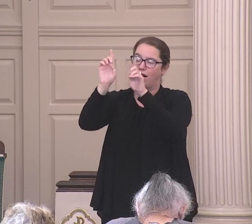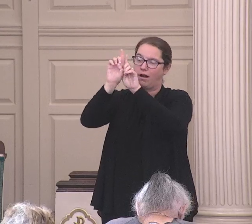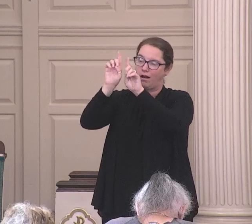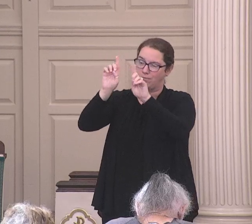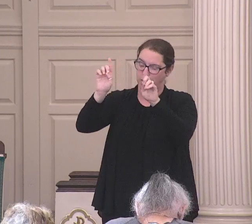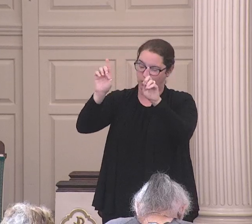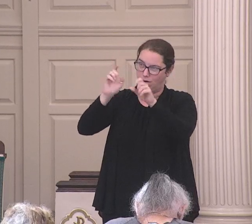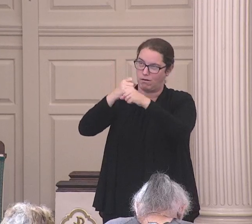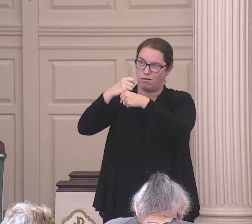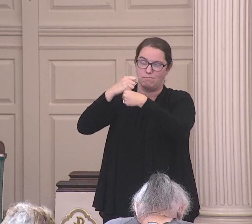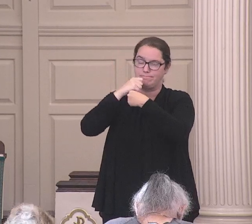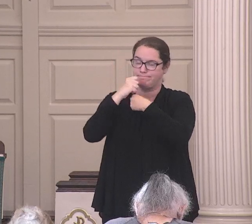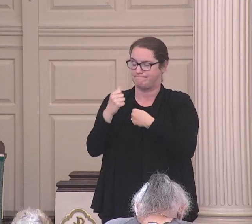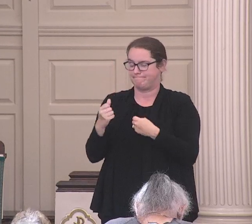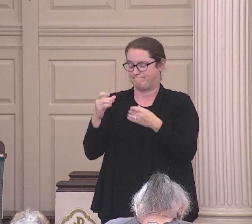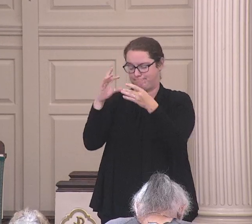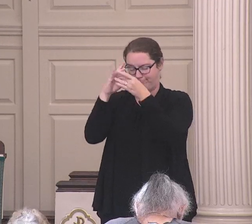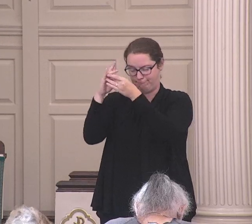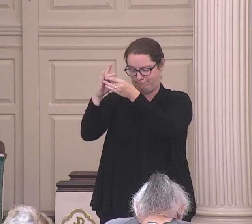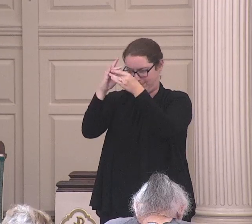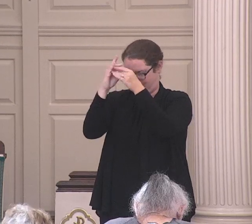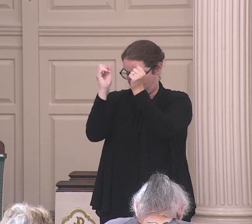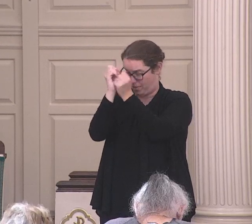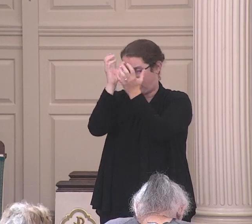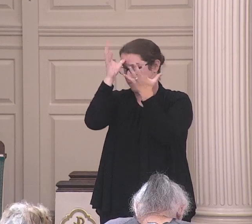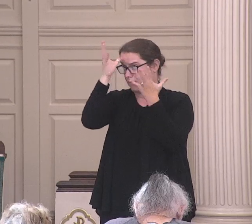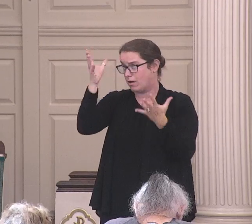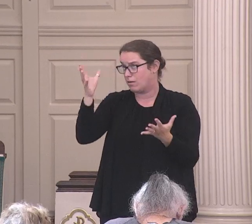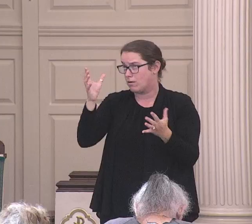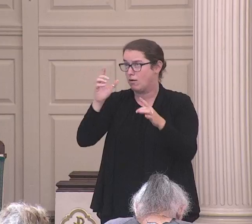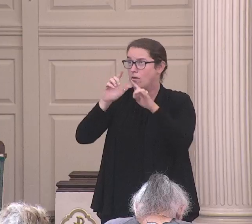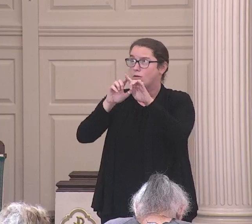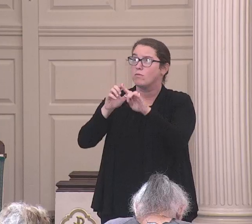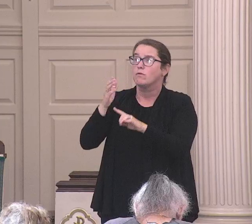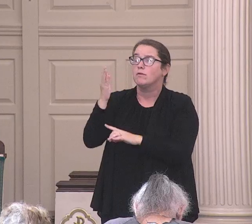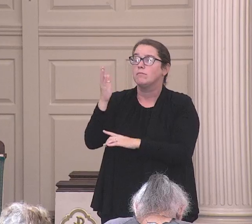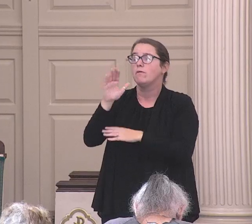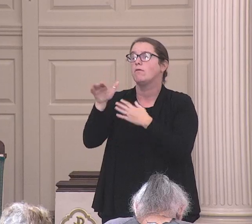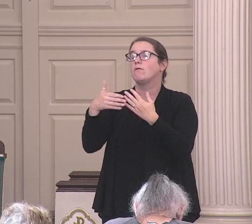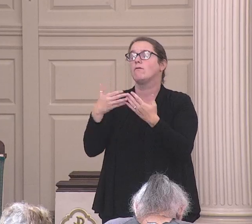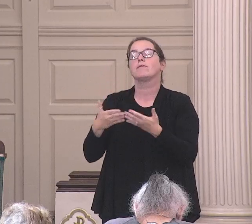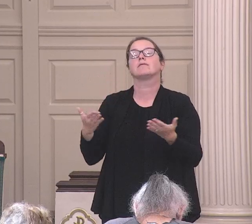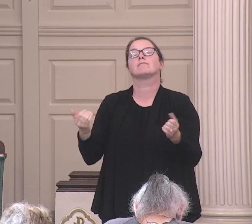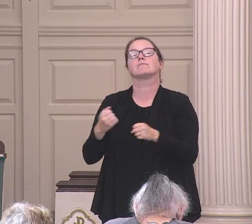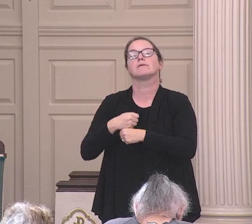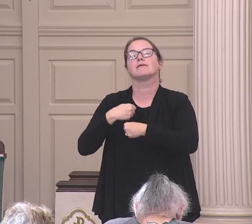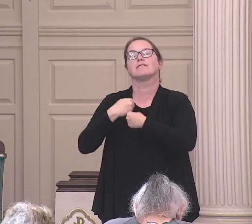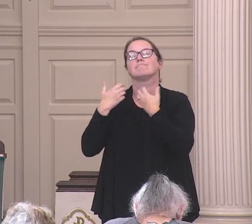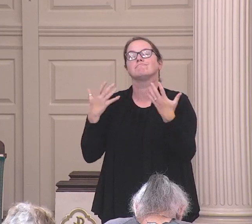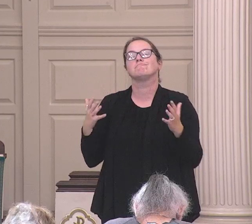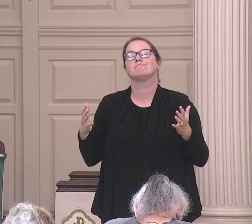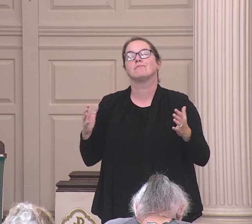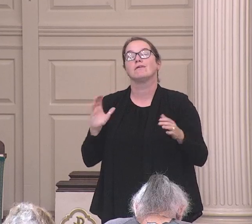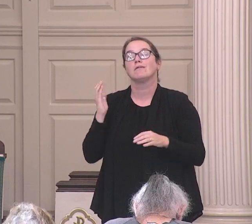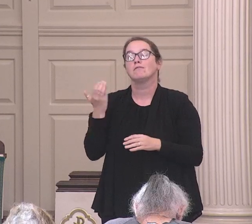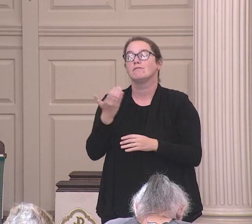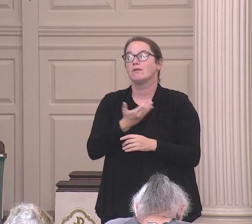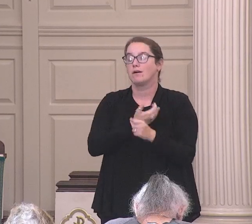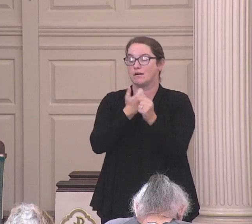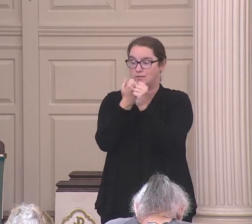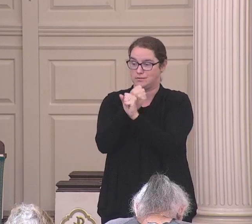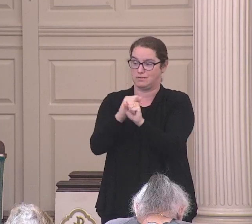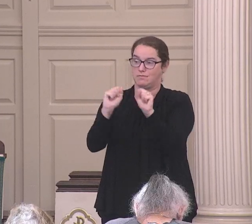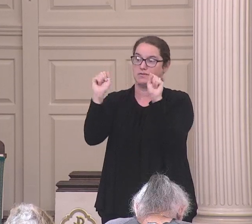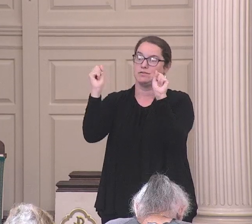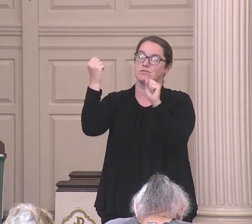not made, consubstantial with the Father. Through him all things were made, for us men and for our